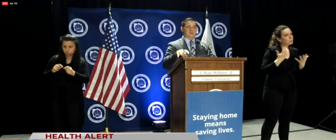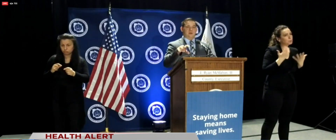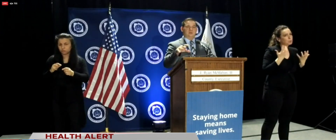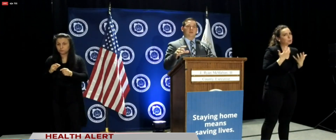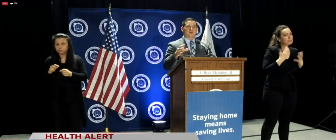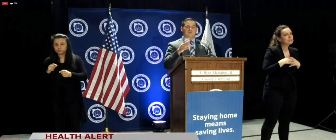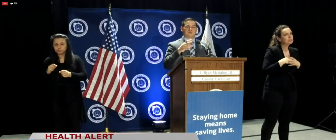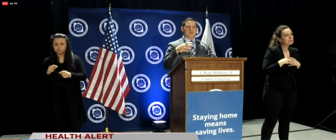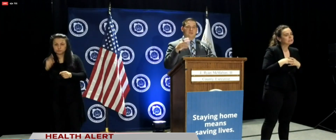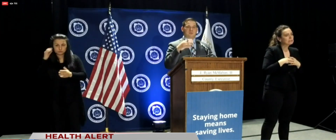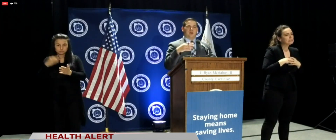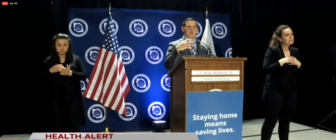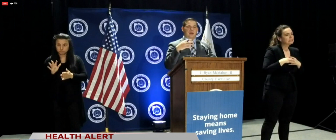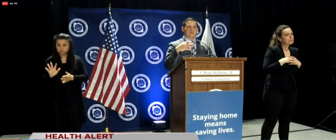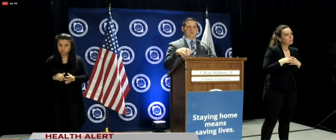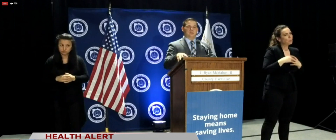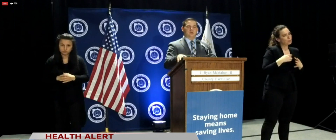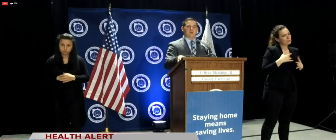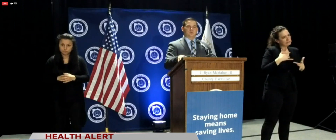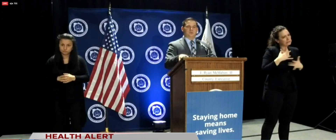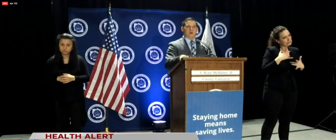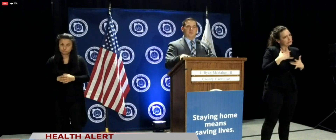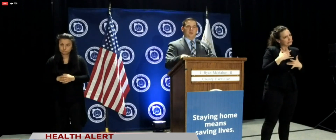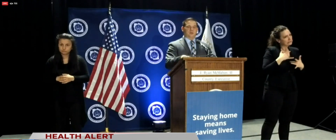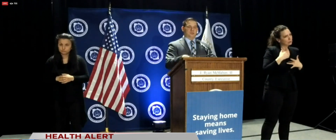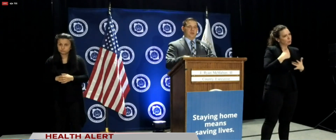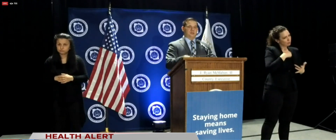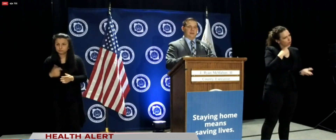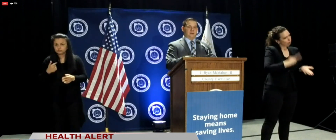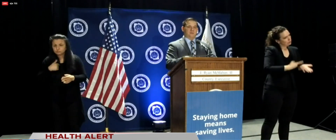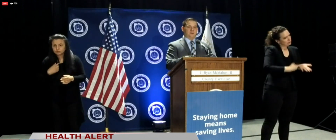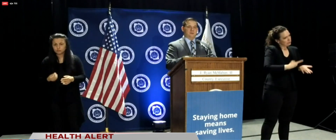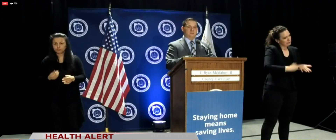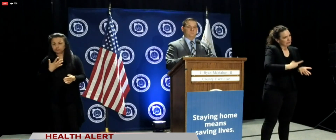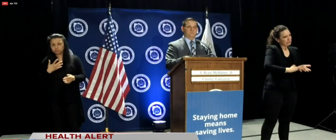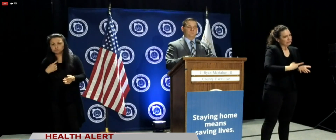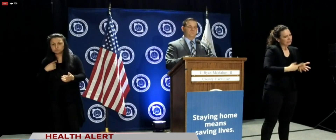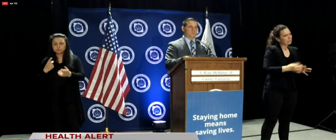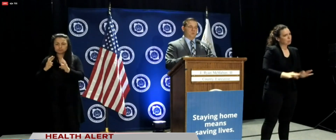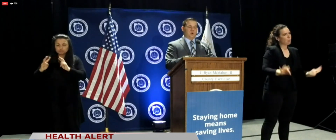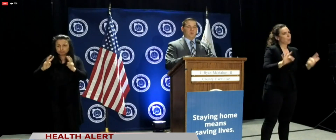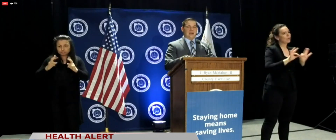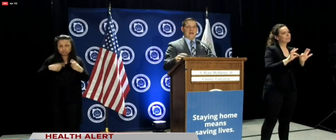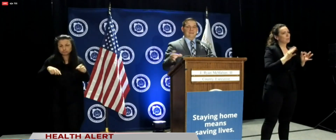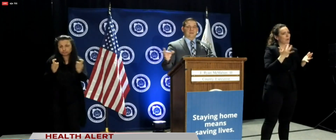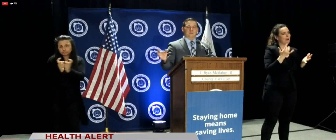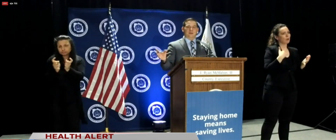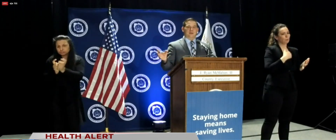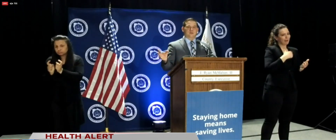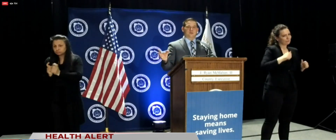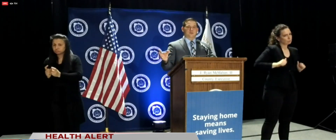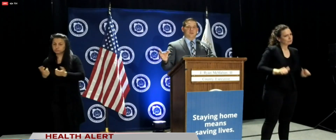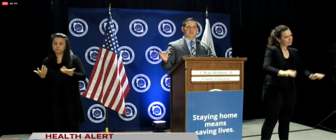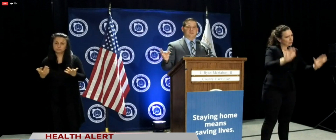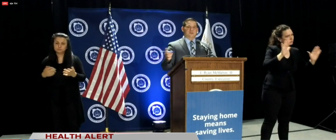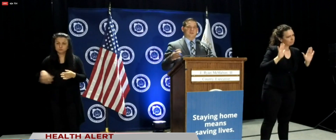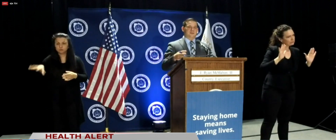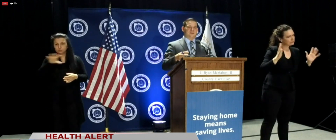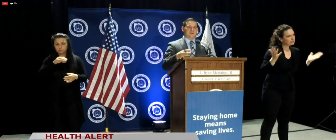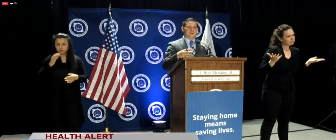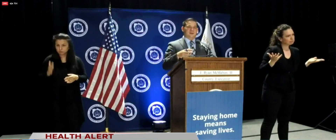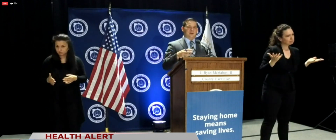again, these are good conversations. I'm glad we're having these because we talk about a little shared sacrifice. What we're asking related to social